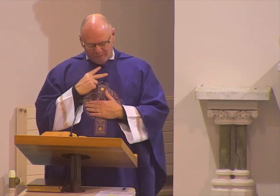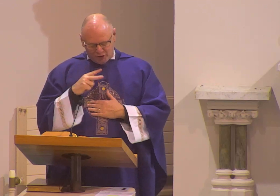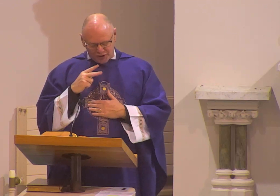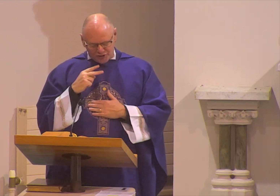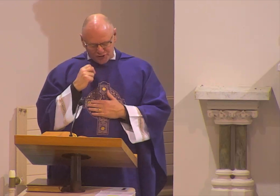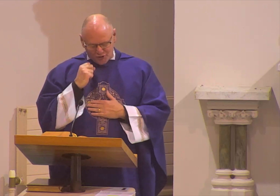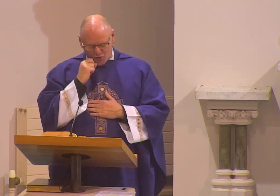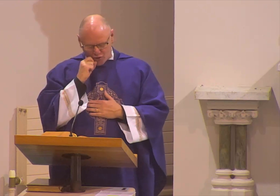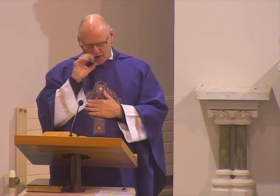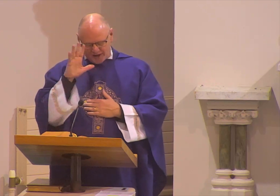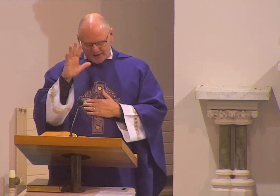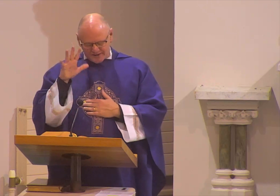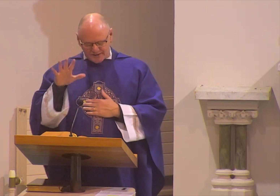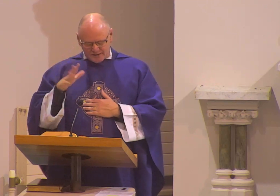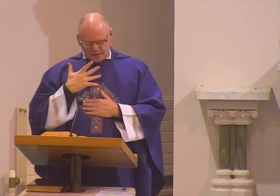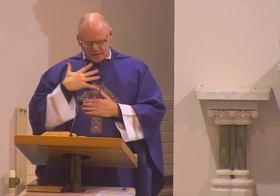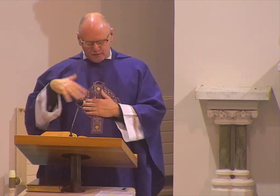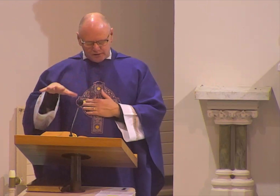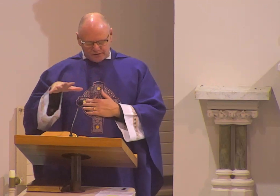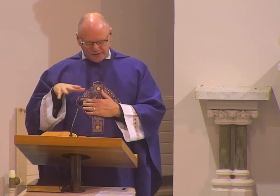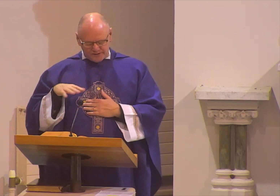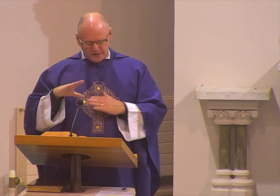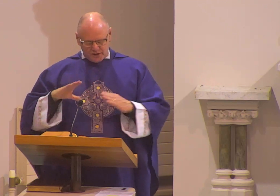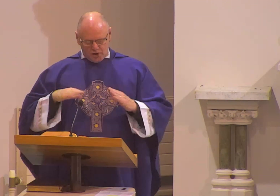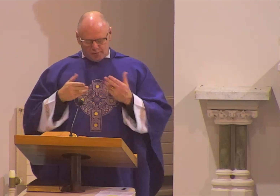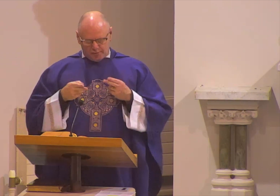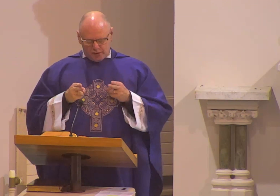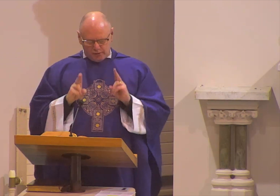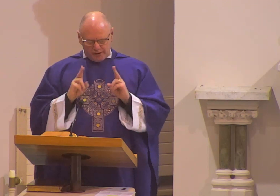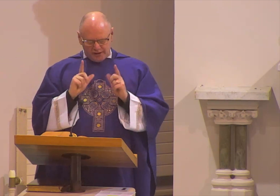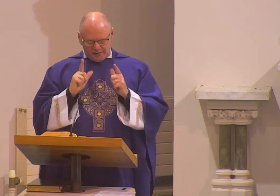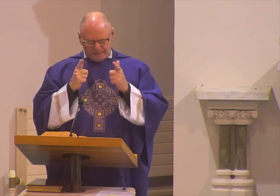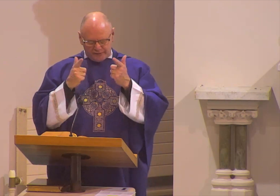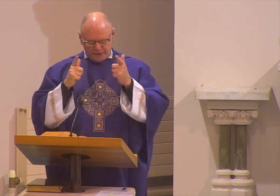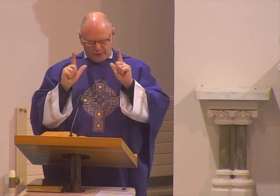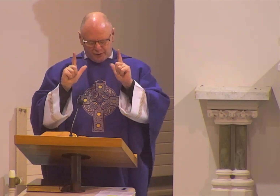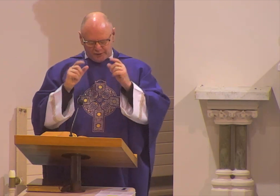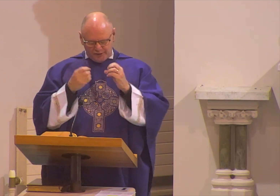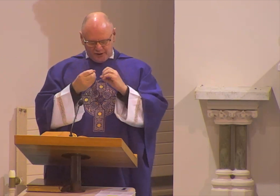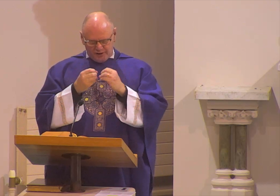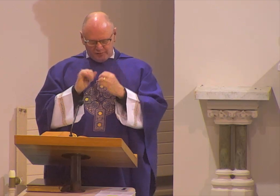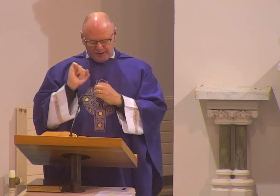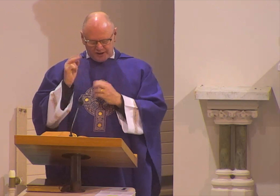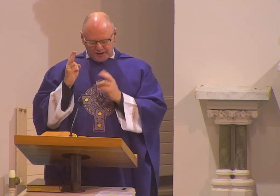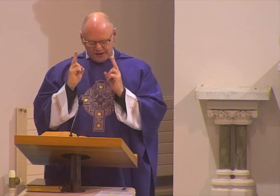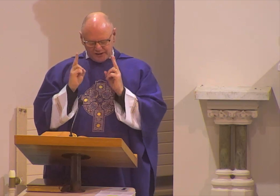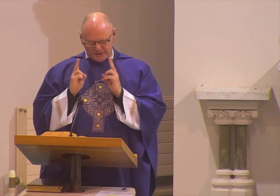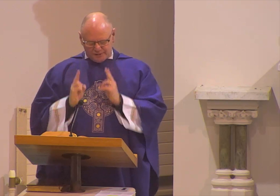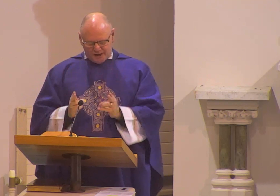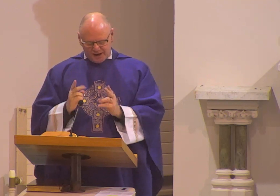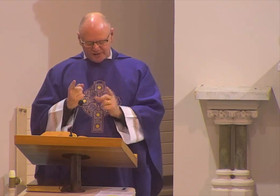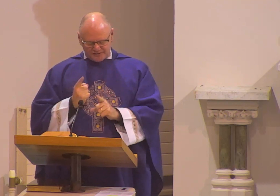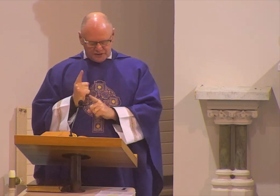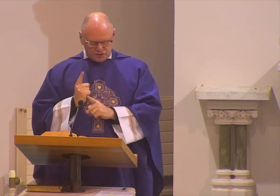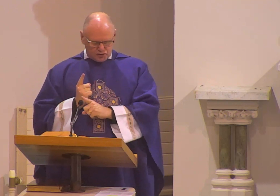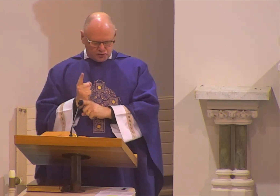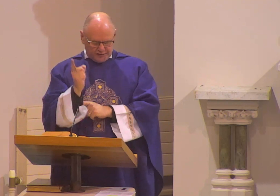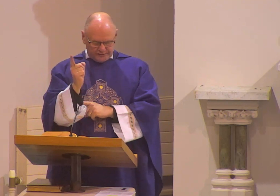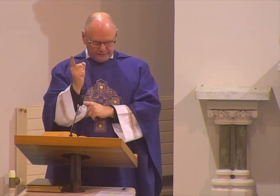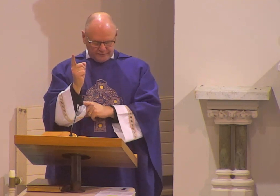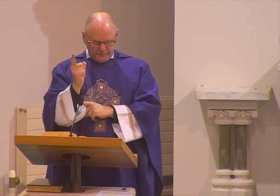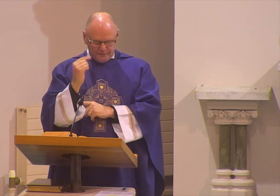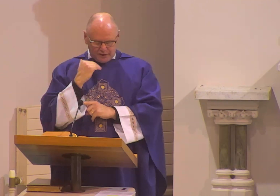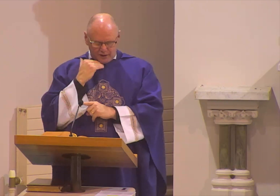A voice cries in the wilderness, "Prepare a way for the Lord, make his path